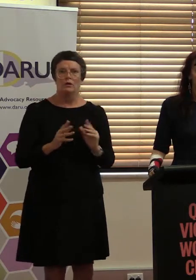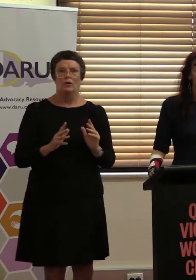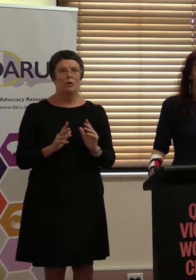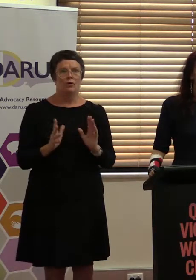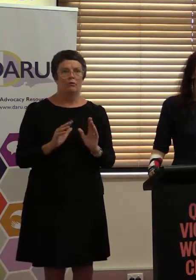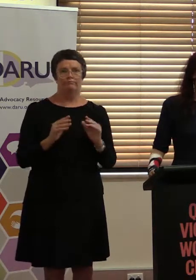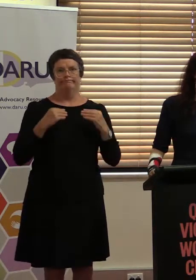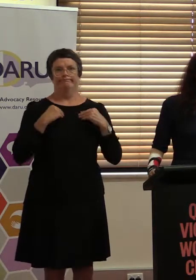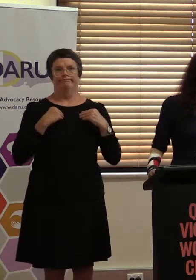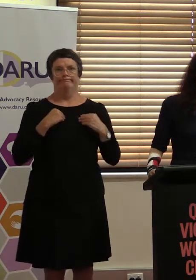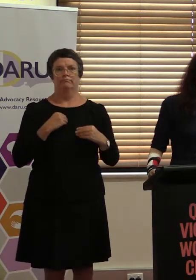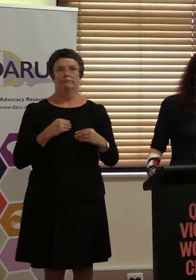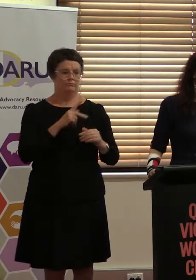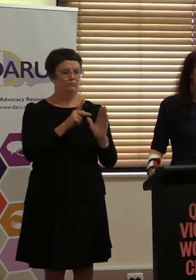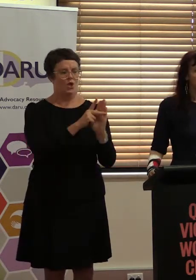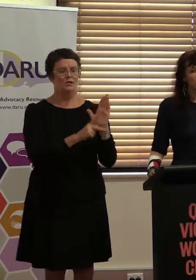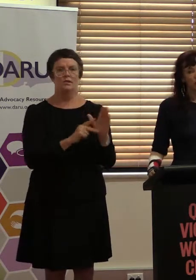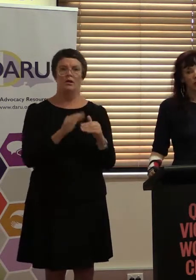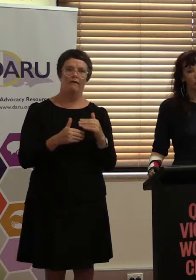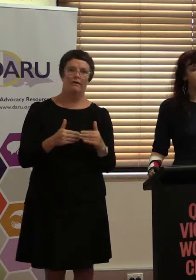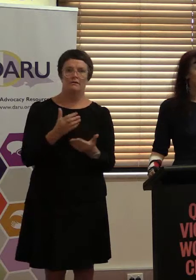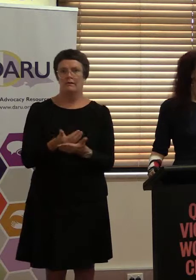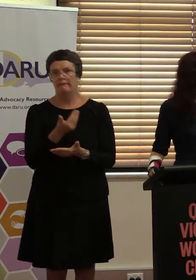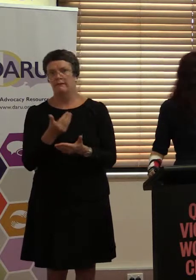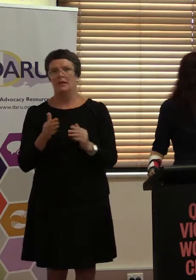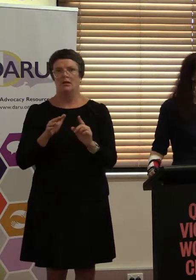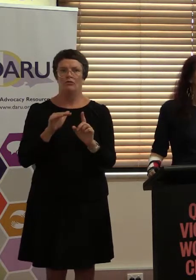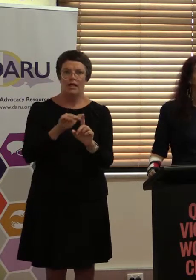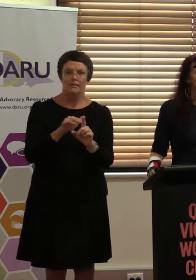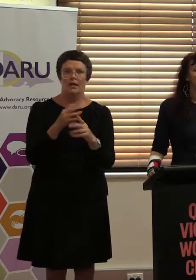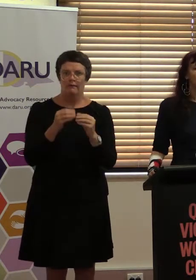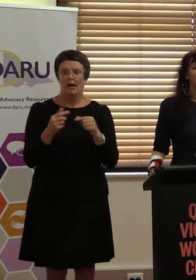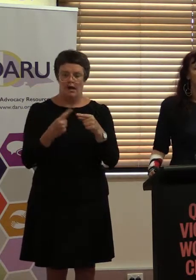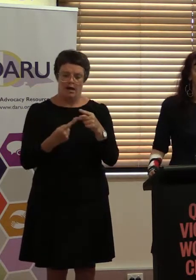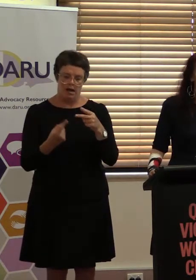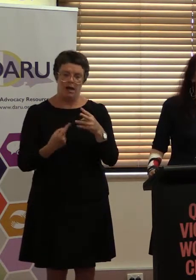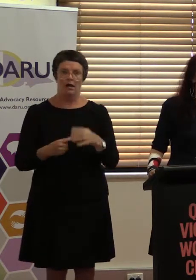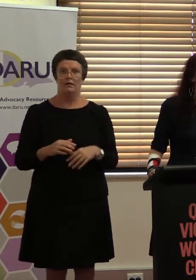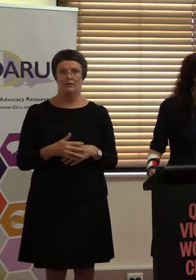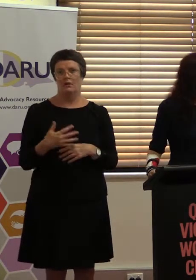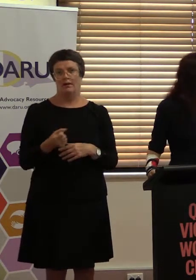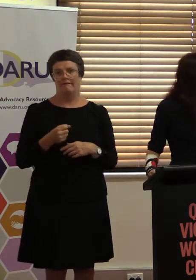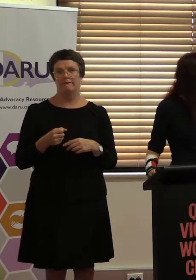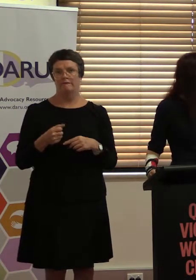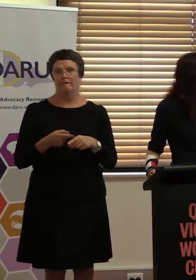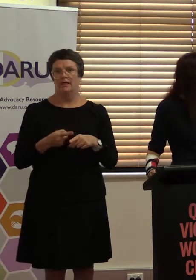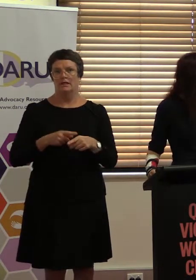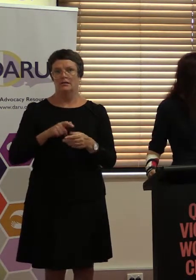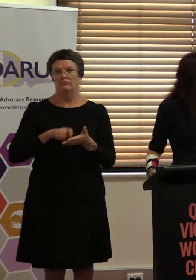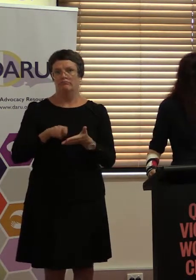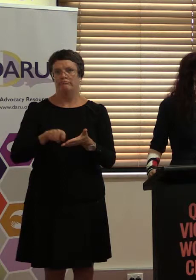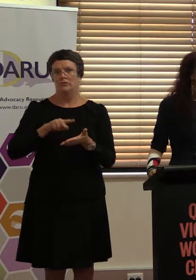firm, on harassment and safety and all sorts of things. You can't get away with not being able to read and write these days.